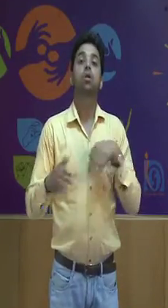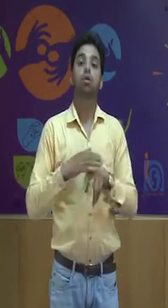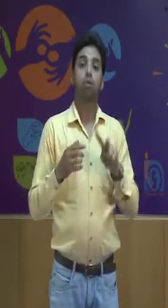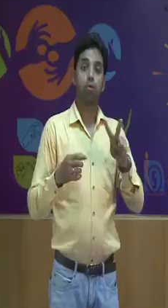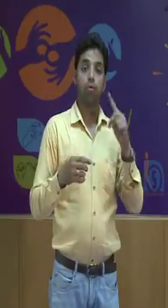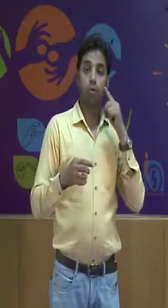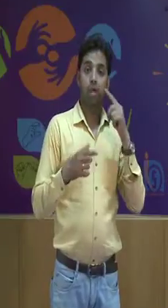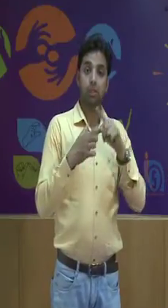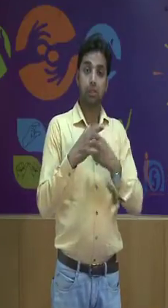Empire.